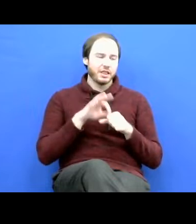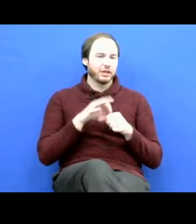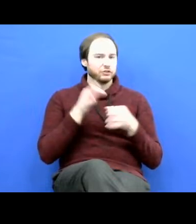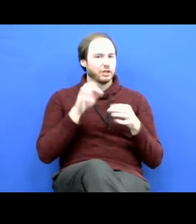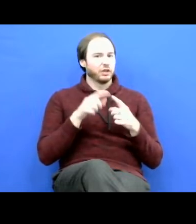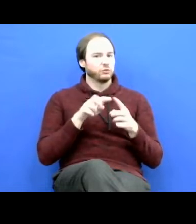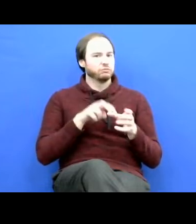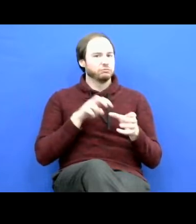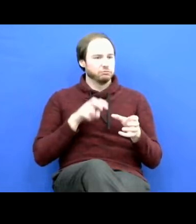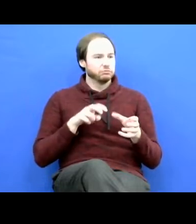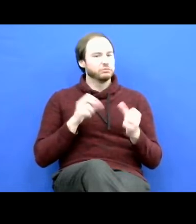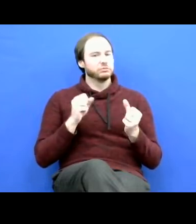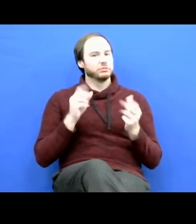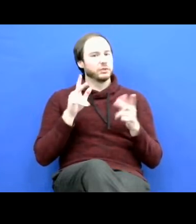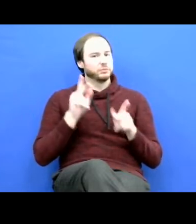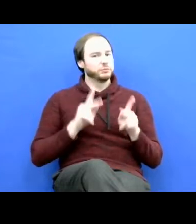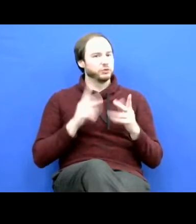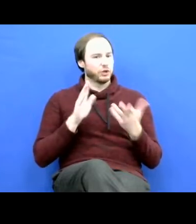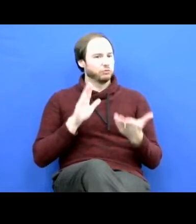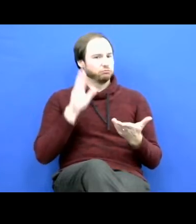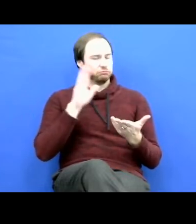the majority of people have spoken.